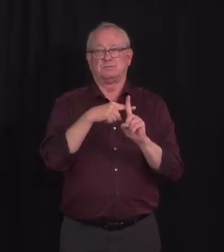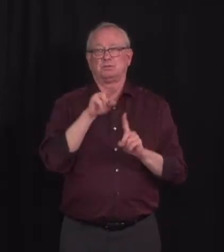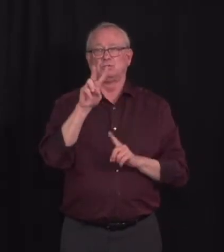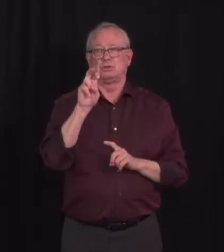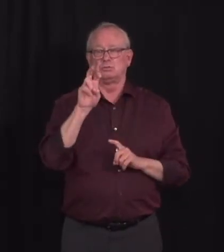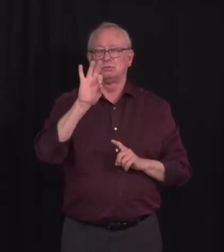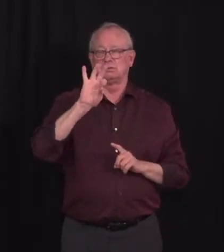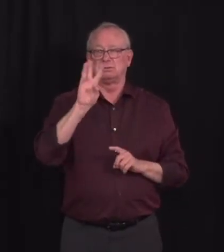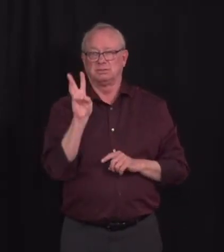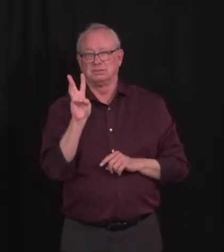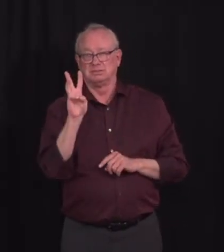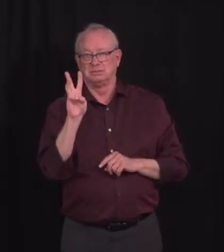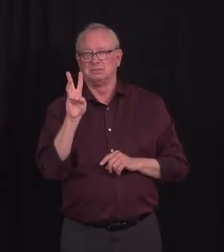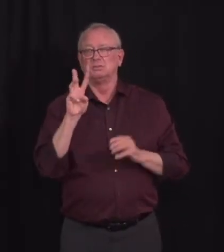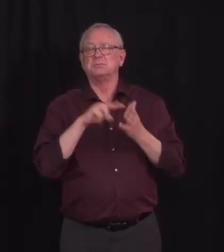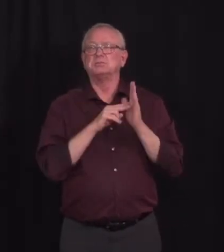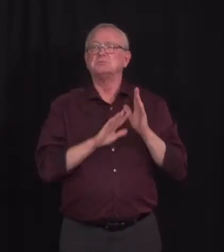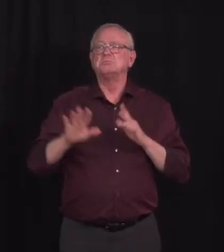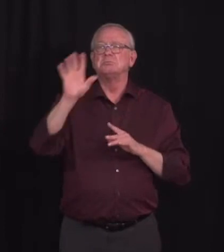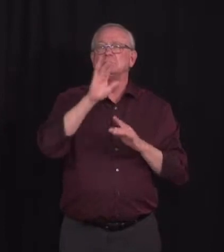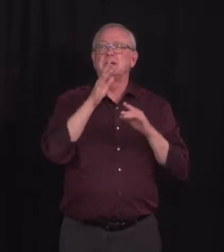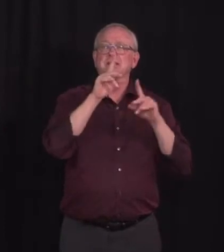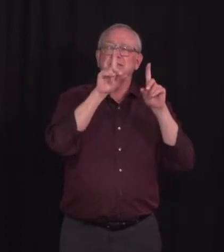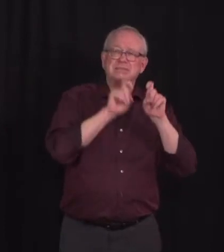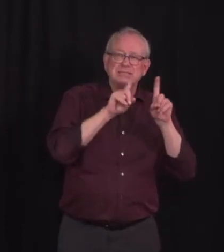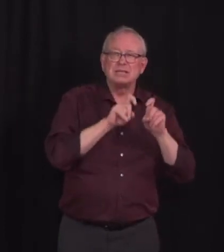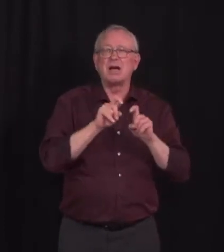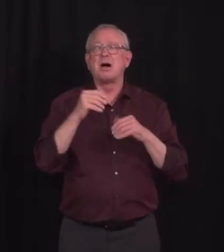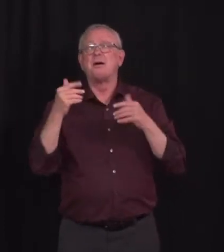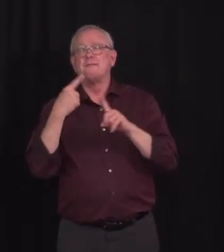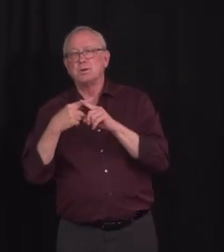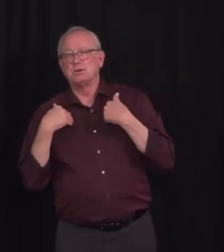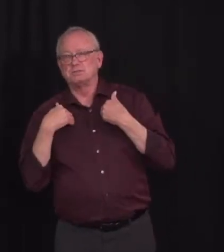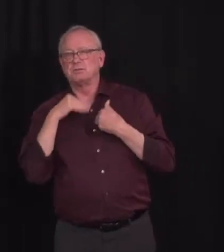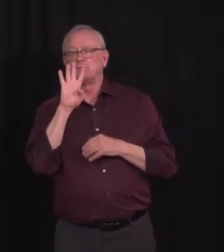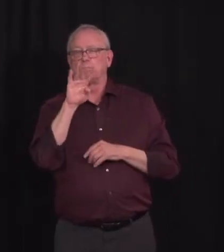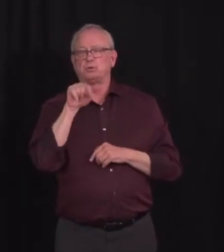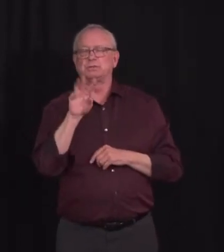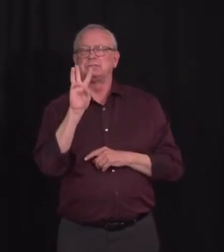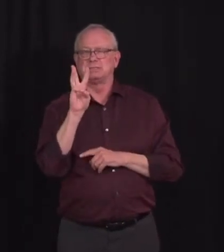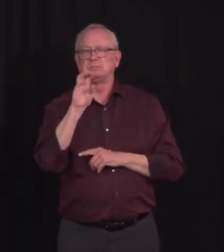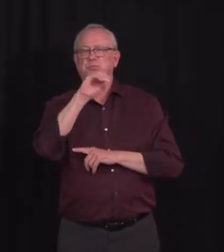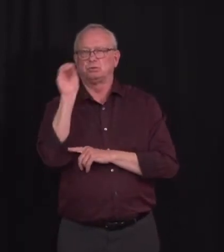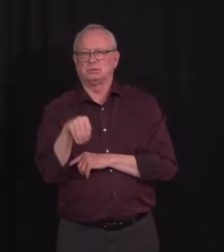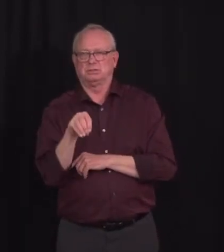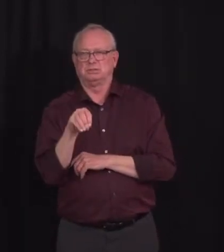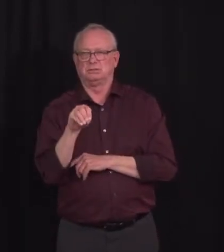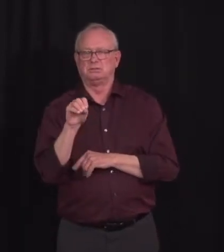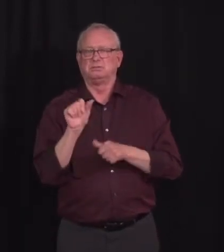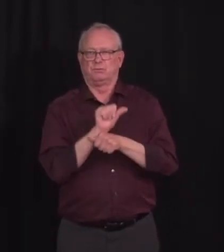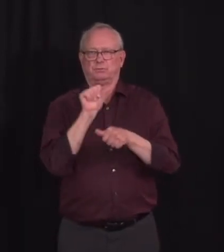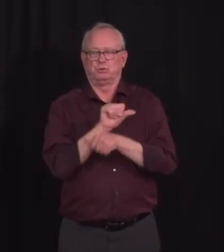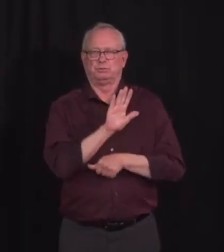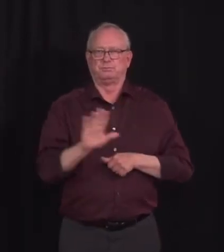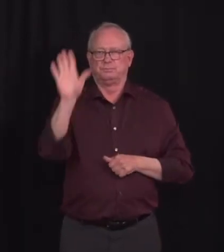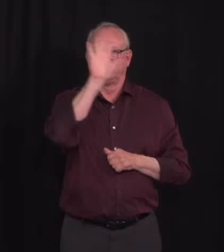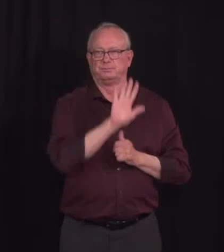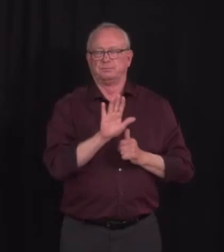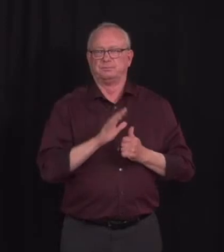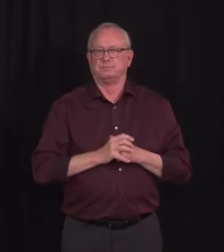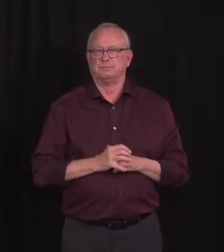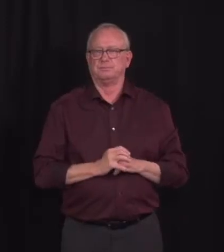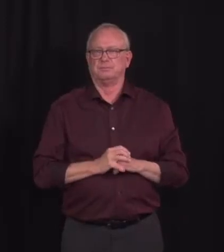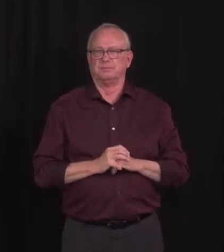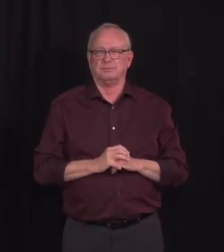about 6,800 tests. Our positivity rate was about 4.6%. We